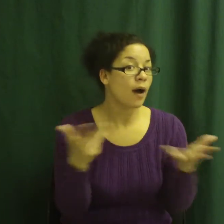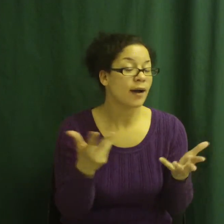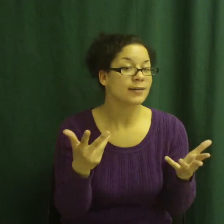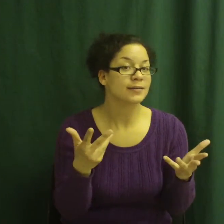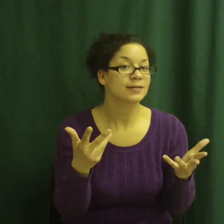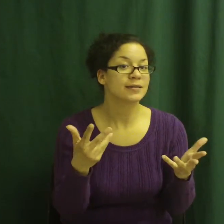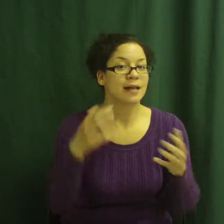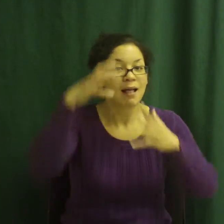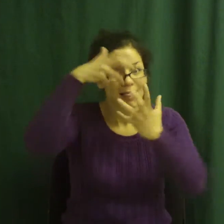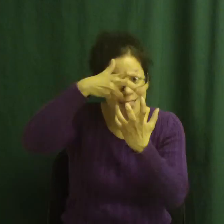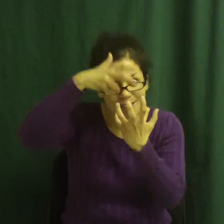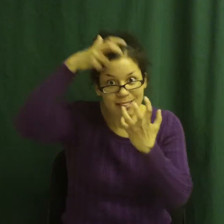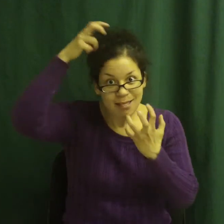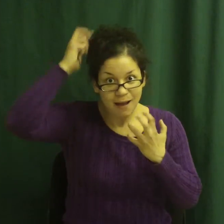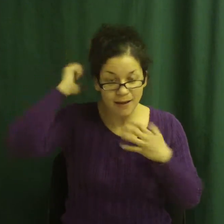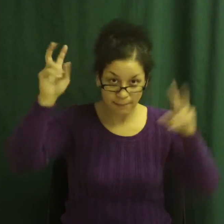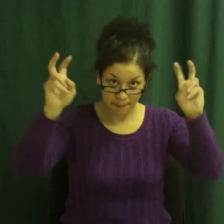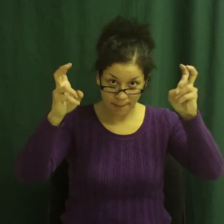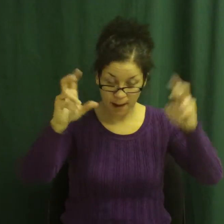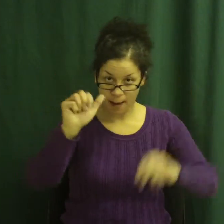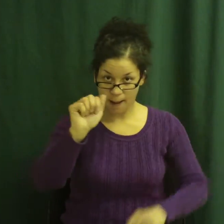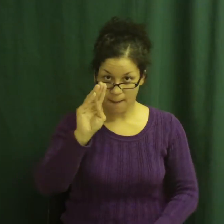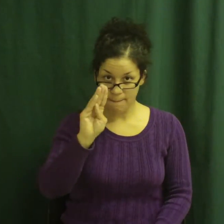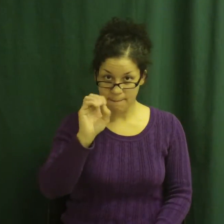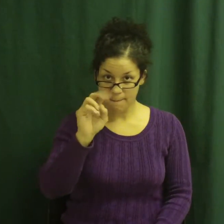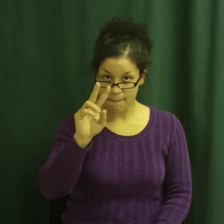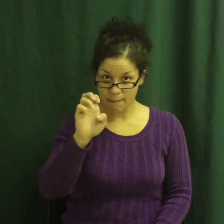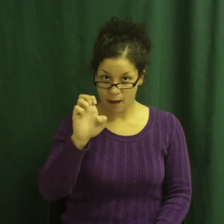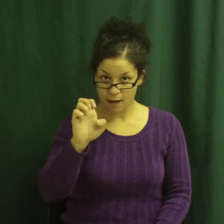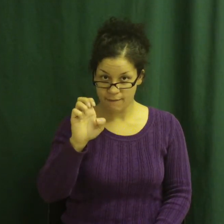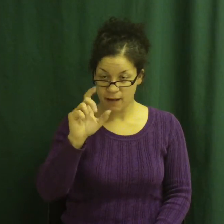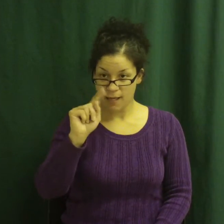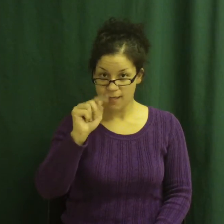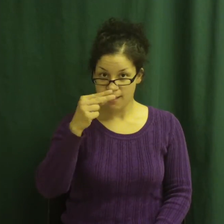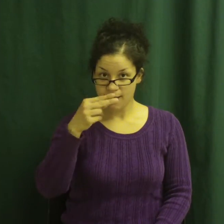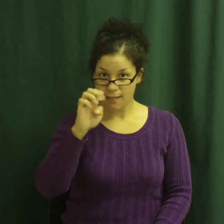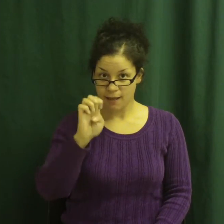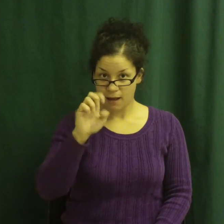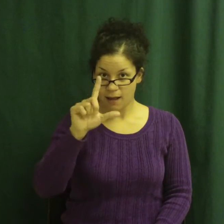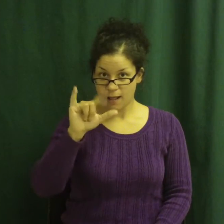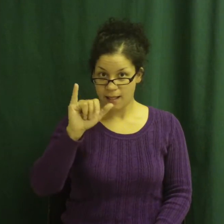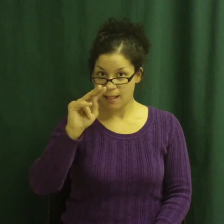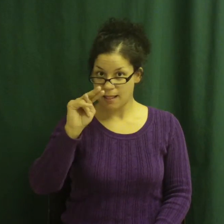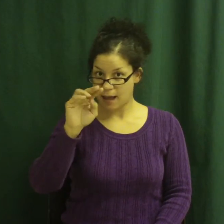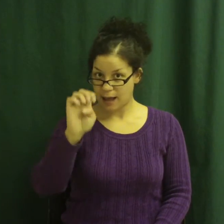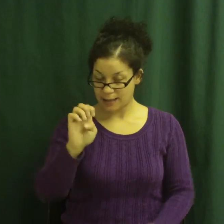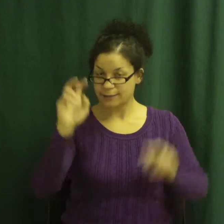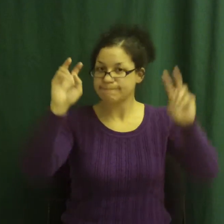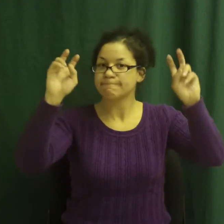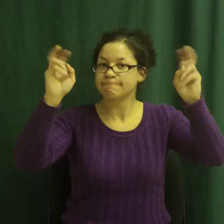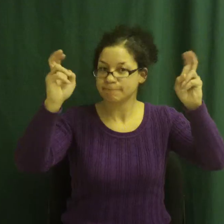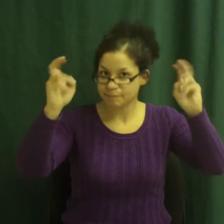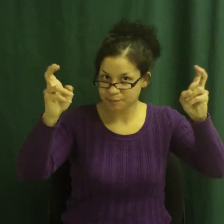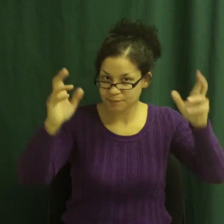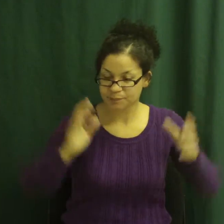leftovers, such as meat, potatoes, and vegetables together in a pastry crust.